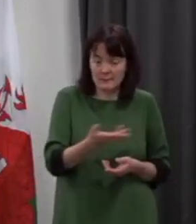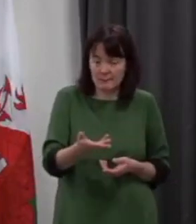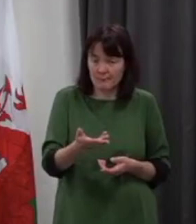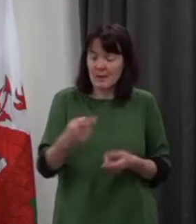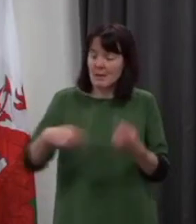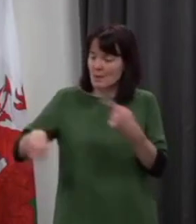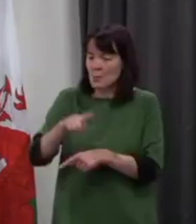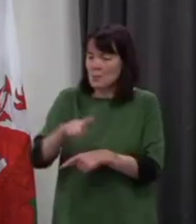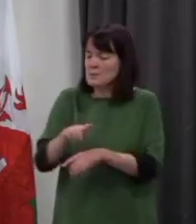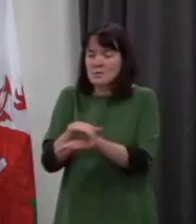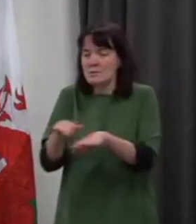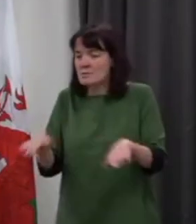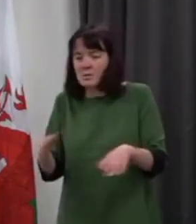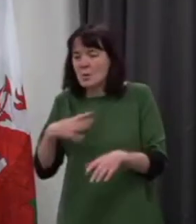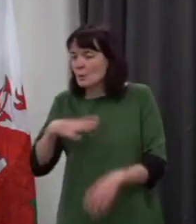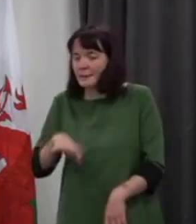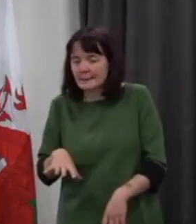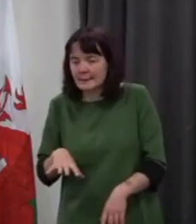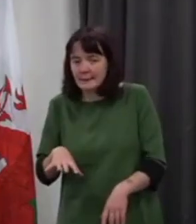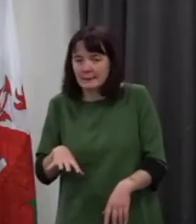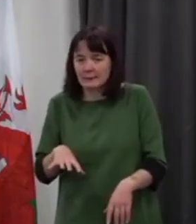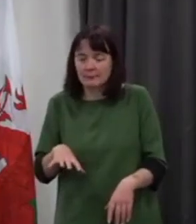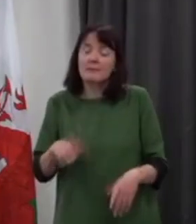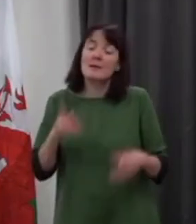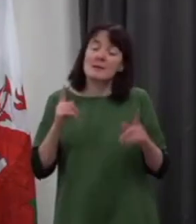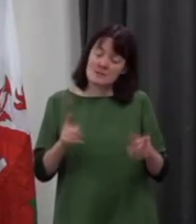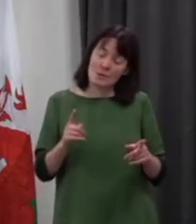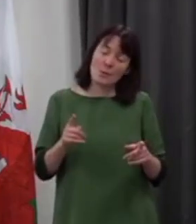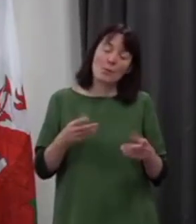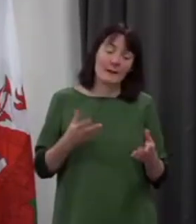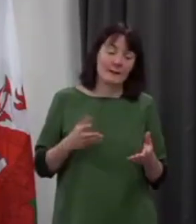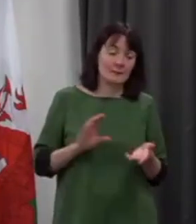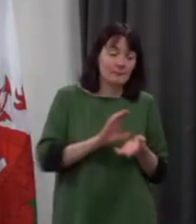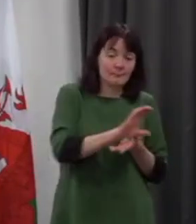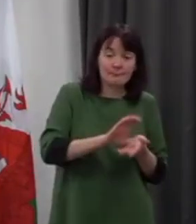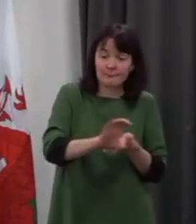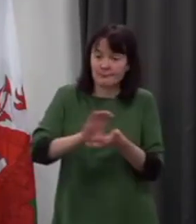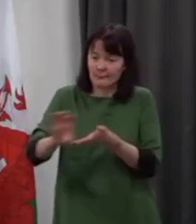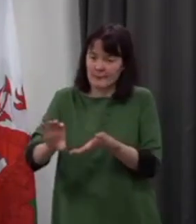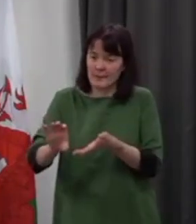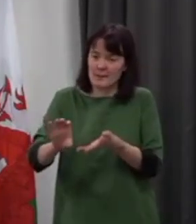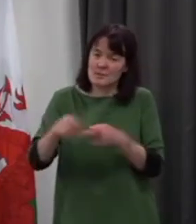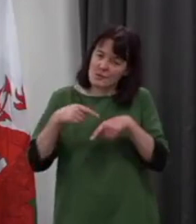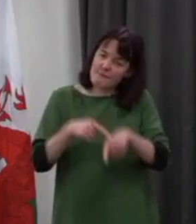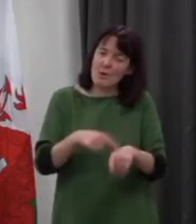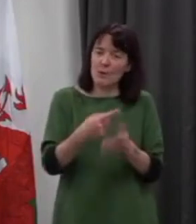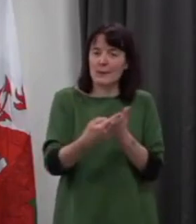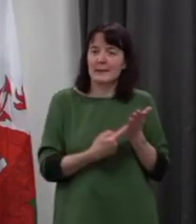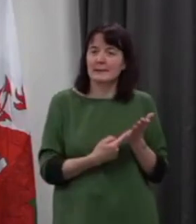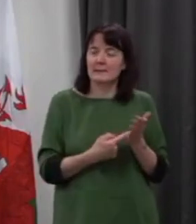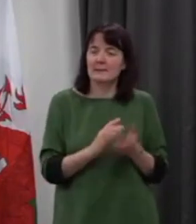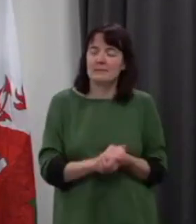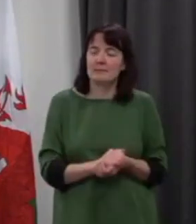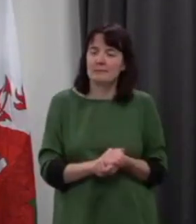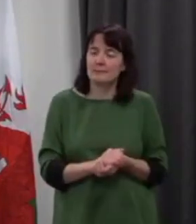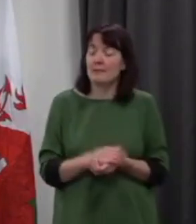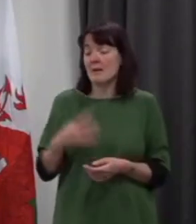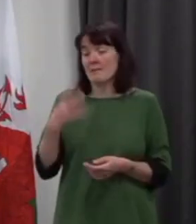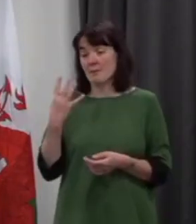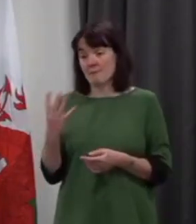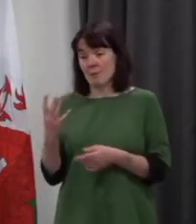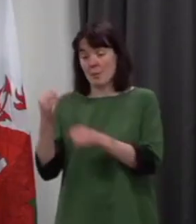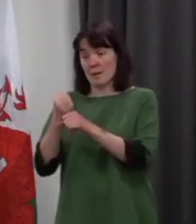make sure that we allocate the resources that we do have in accordance with that guidance. It's then important for the 4 governments of the UK to make sure